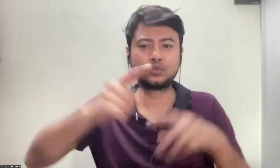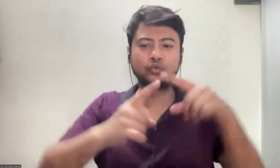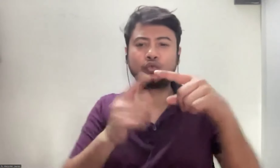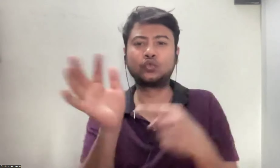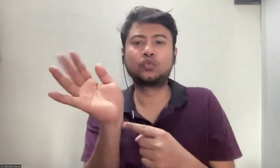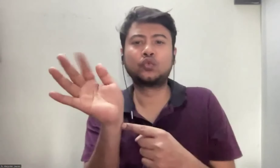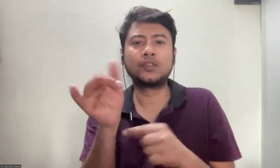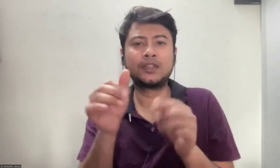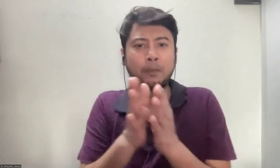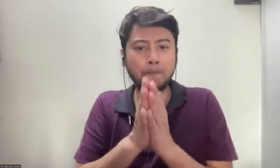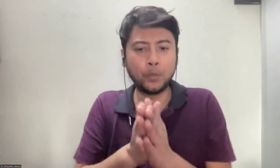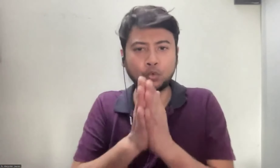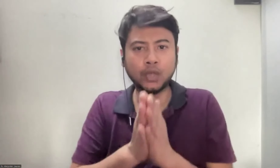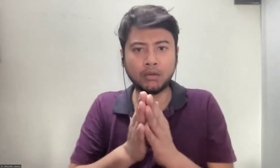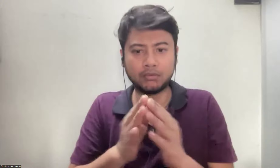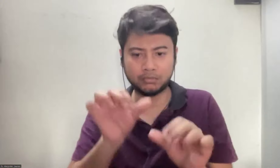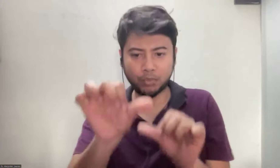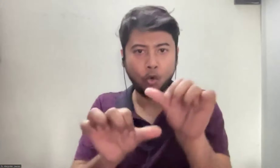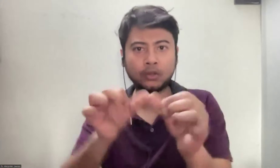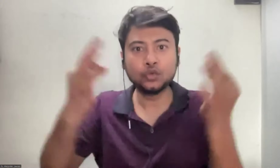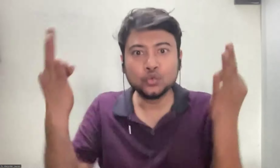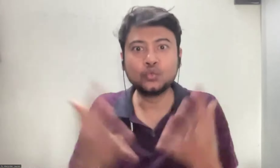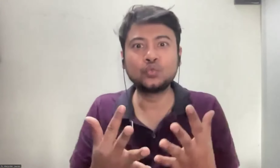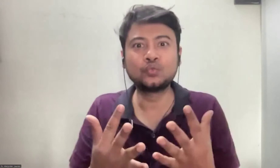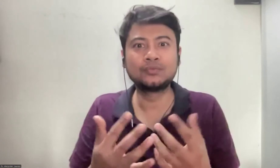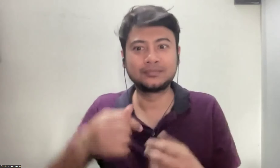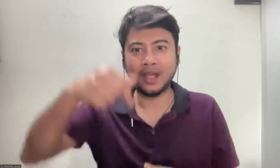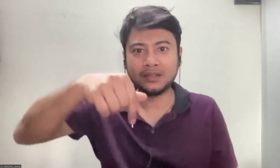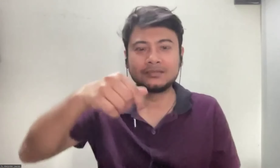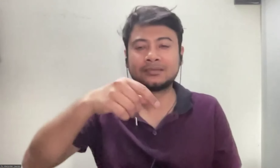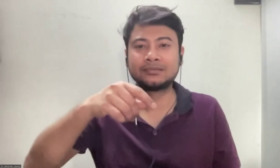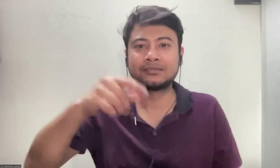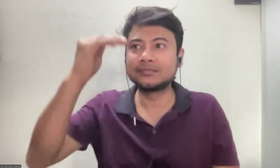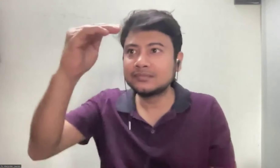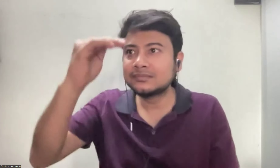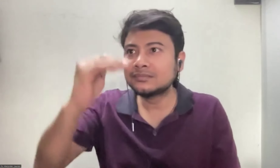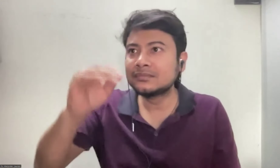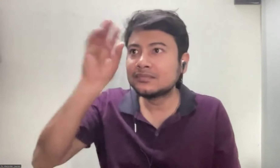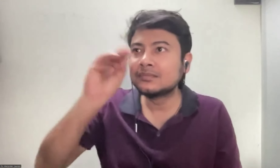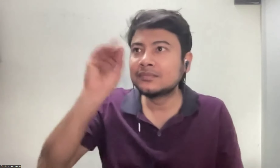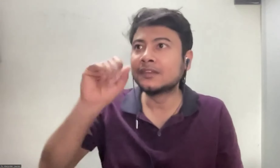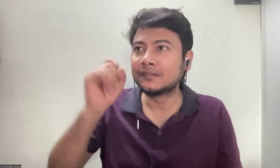easy. Watch the video again and again, and next class again you can ask me questions. Start